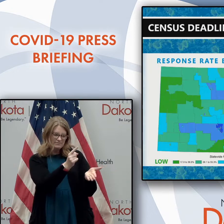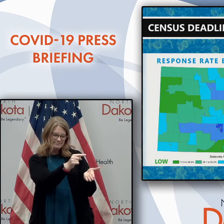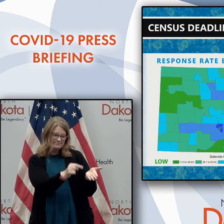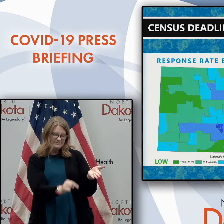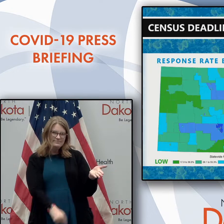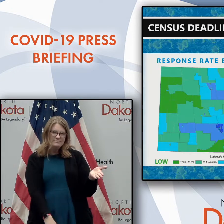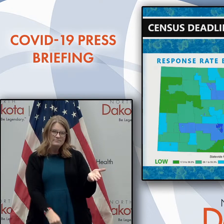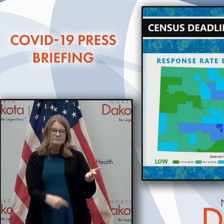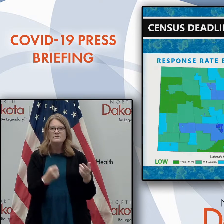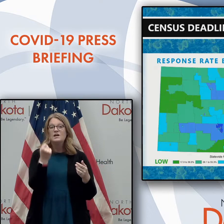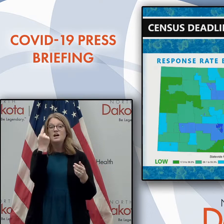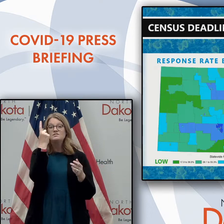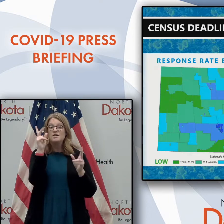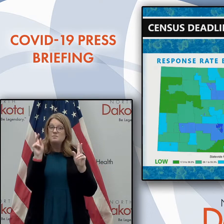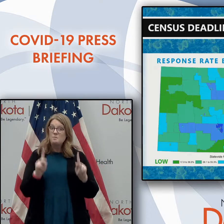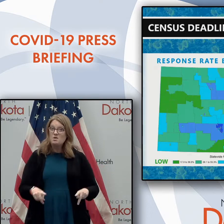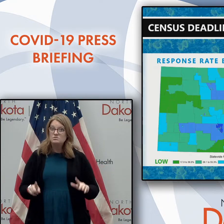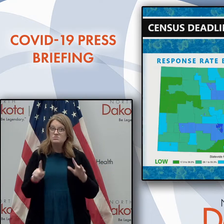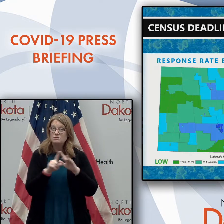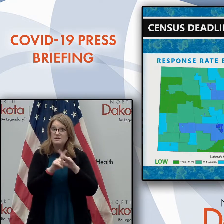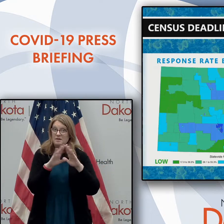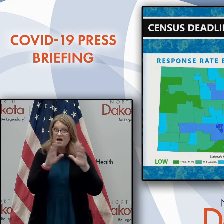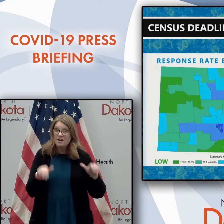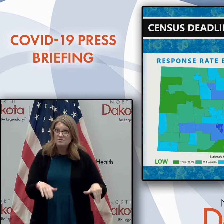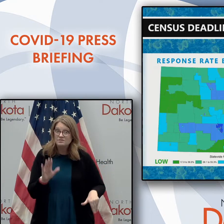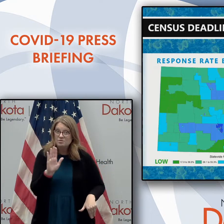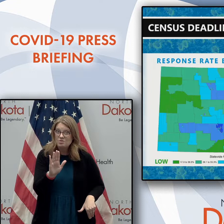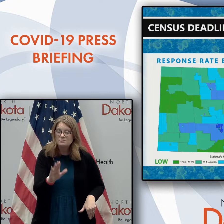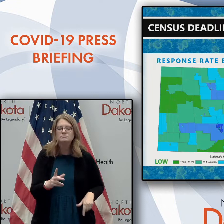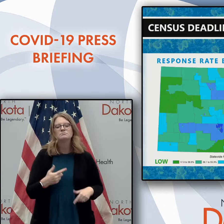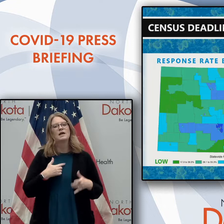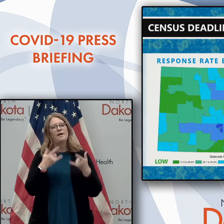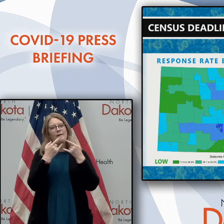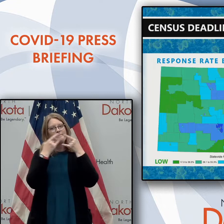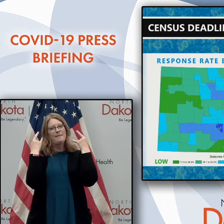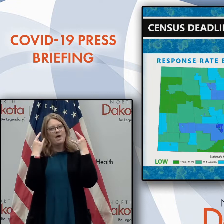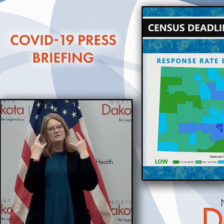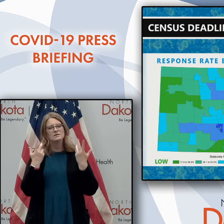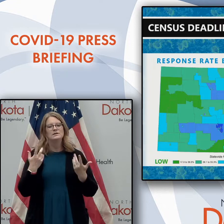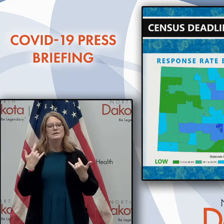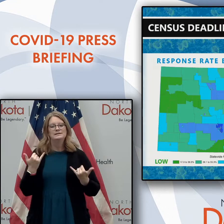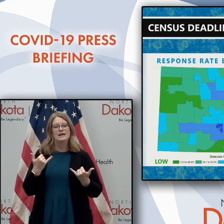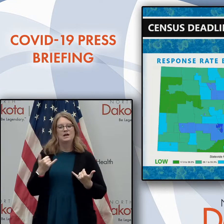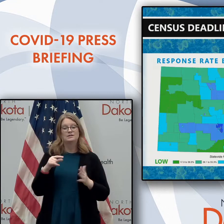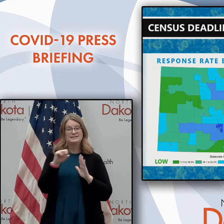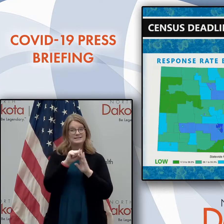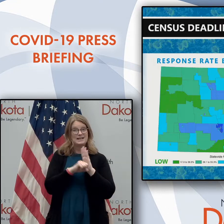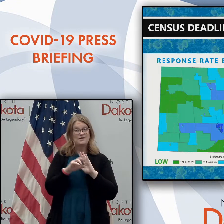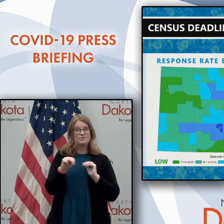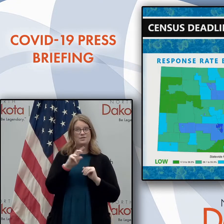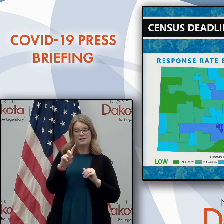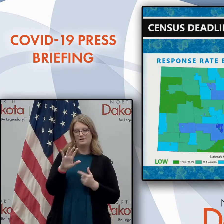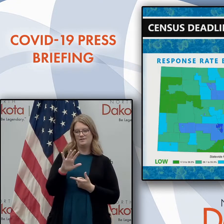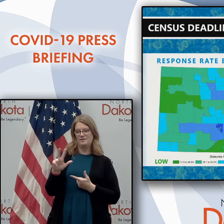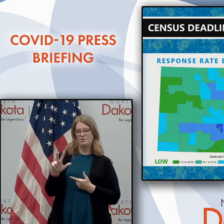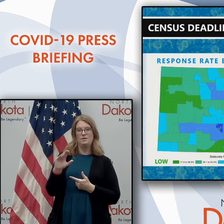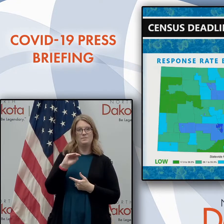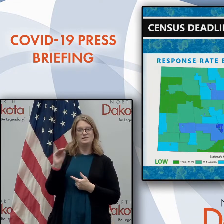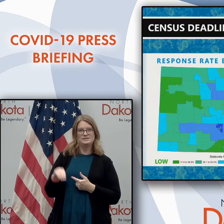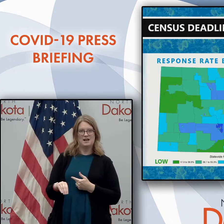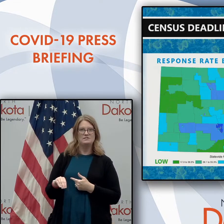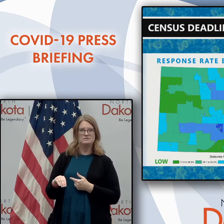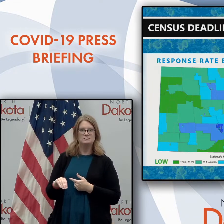will be wearing masks when they come to your door. And again, now 53% already in the state of North Dakota of non-responding